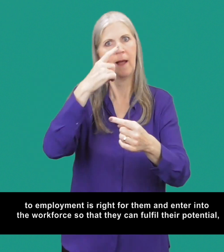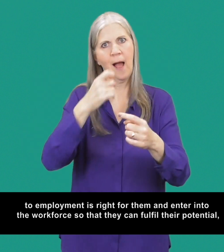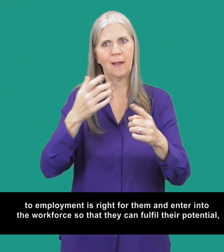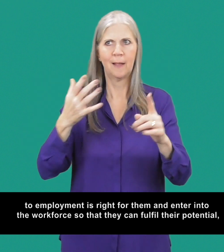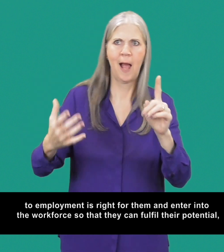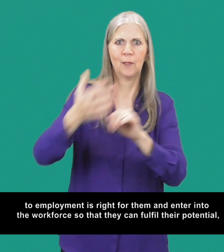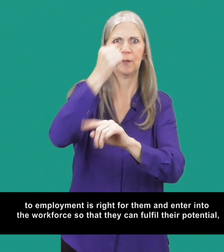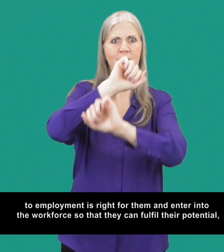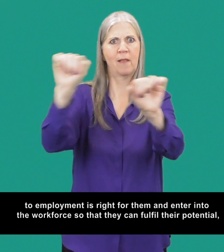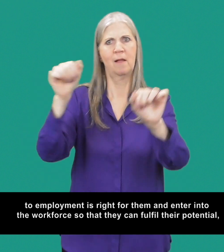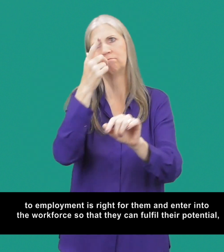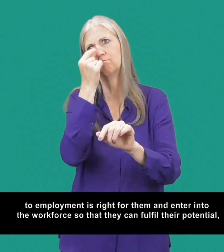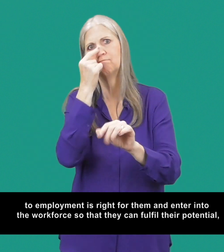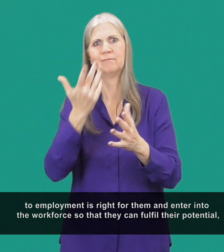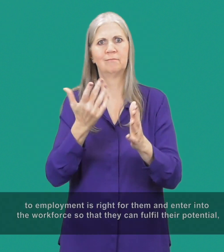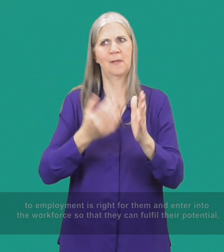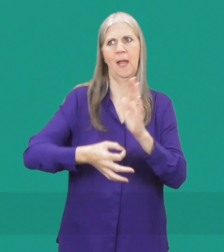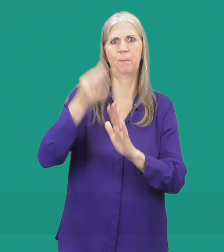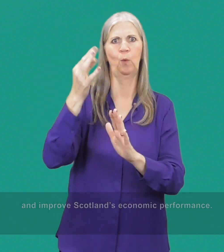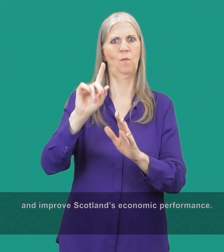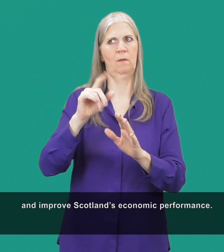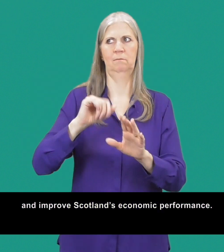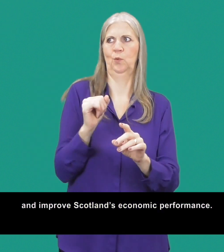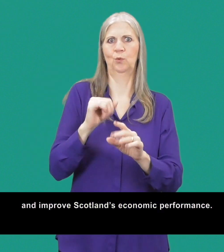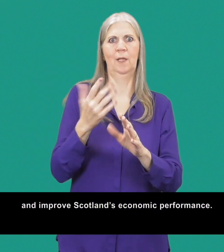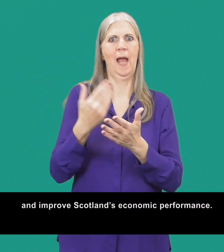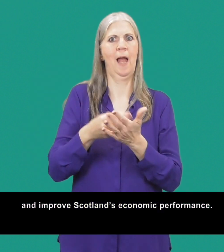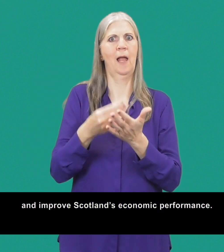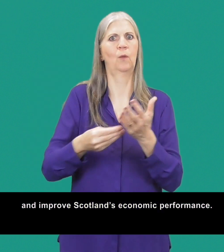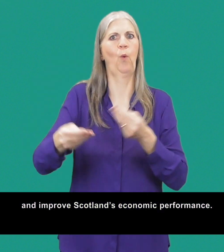and improve Scotland's economic performance.